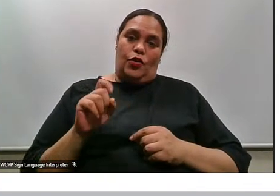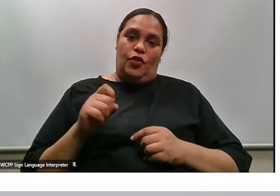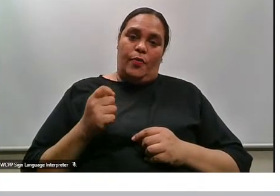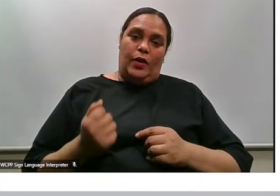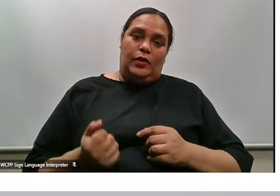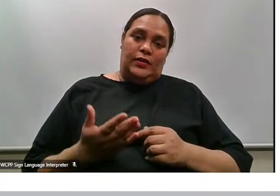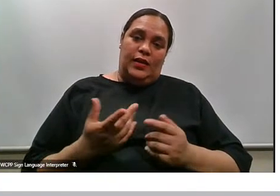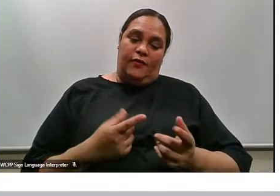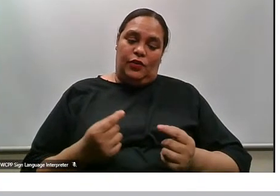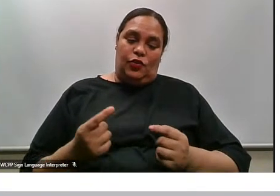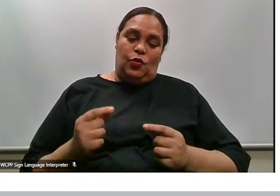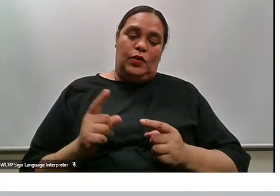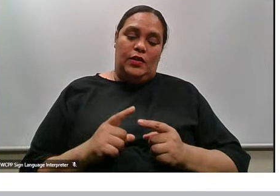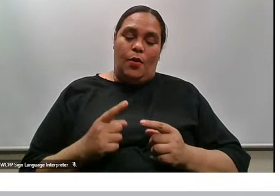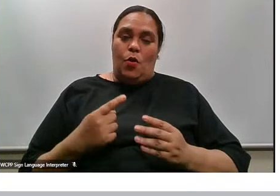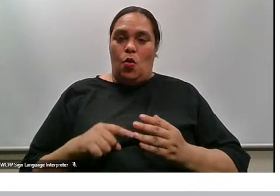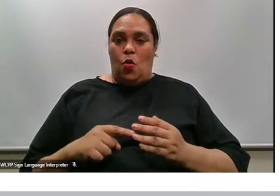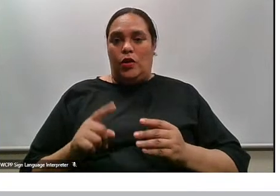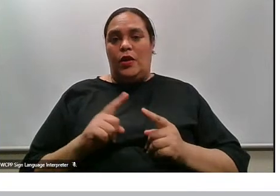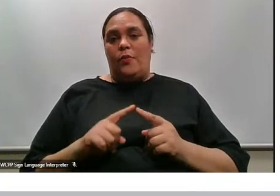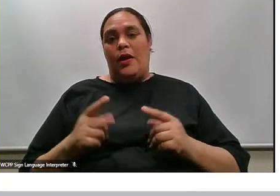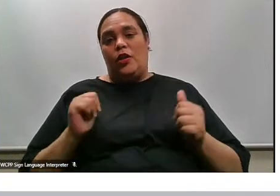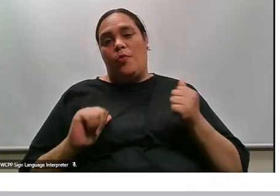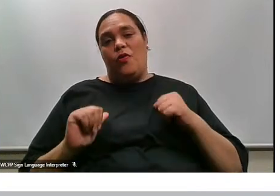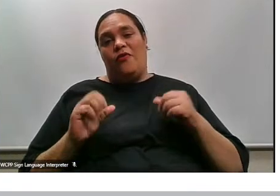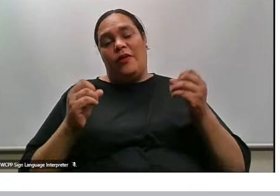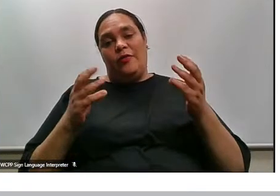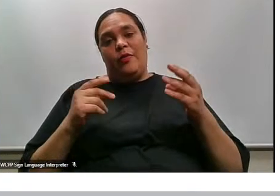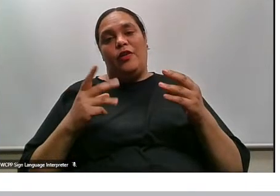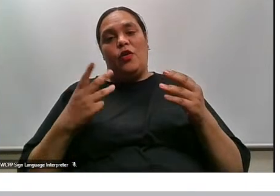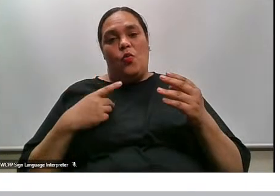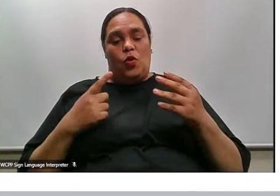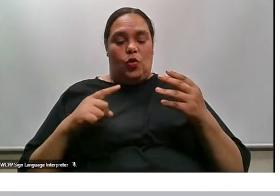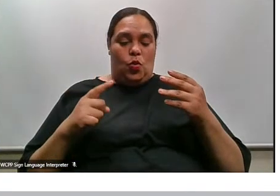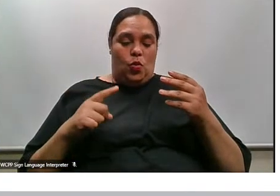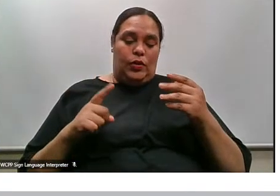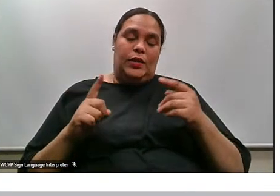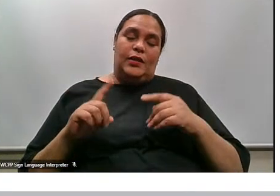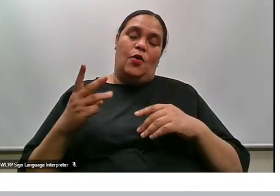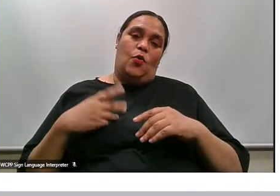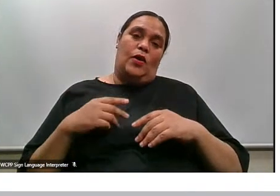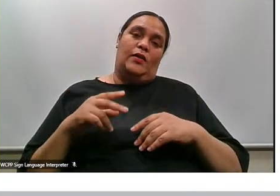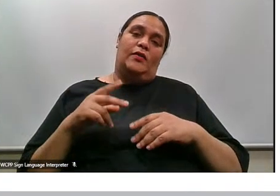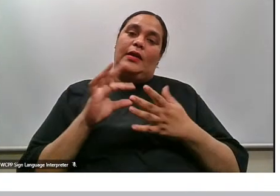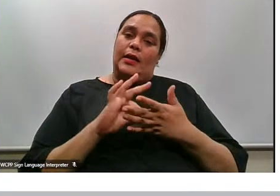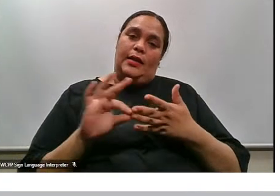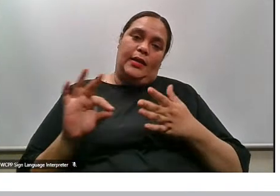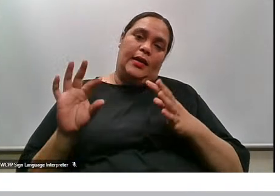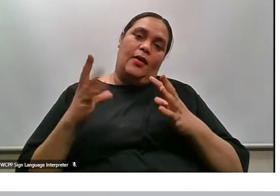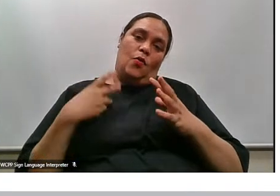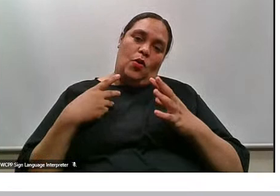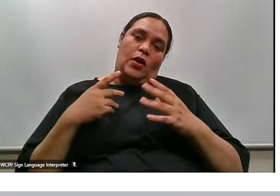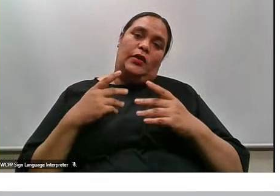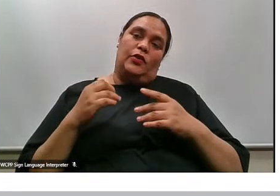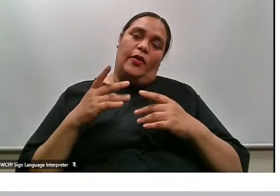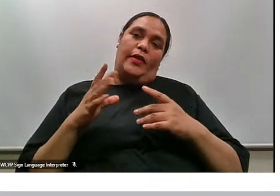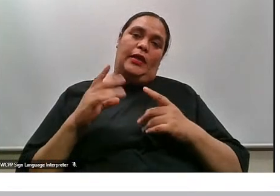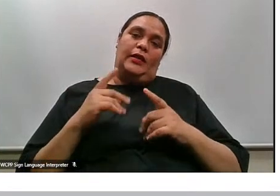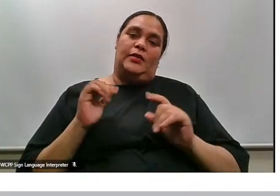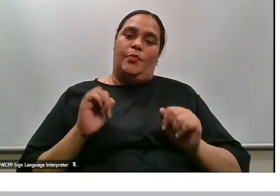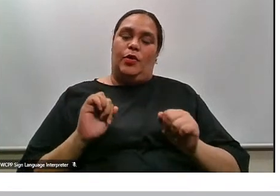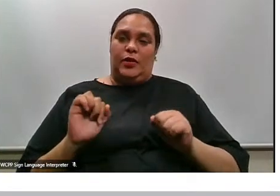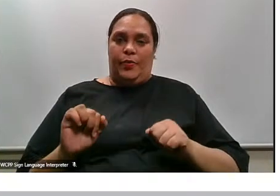service delivery and an audit, well, our performance information has been audited and was unqualified, so that is a